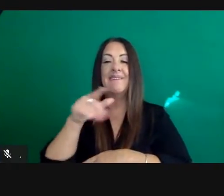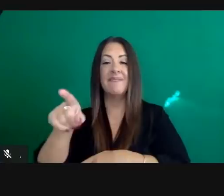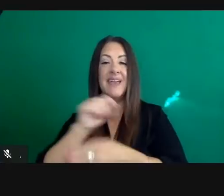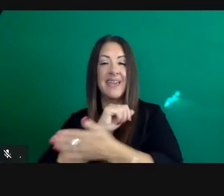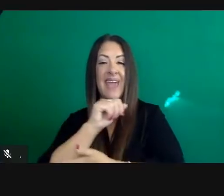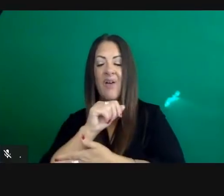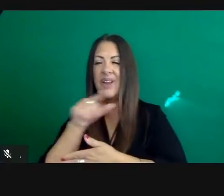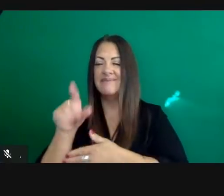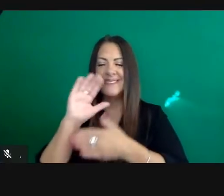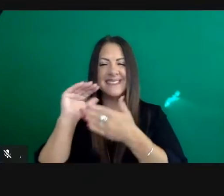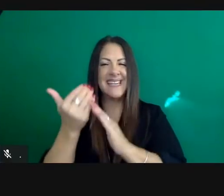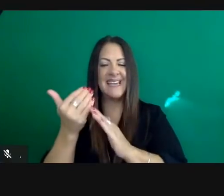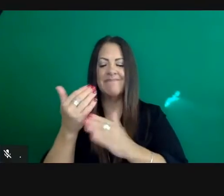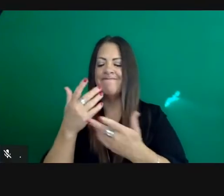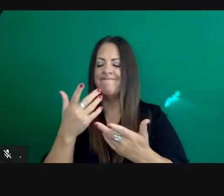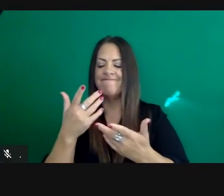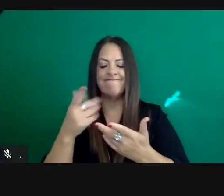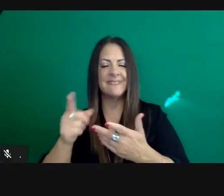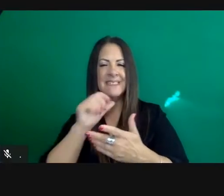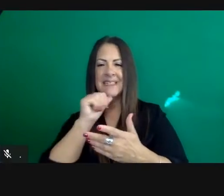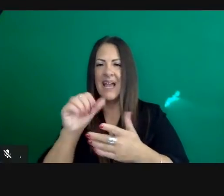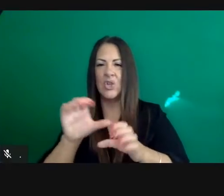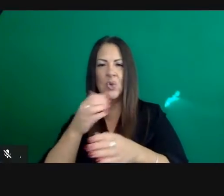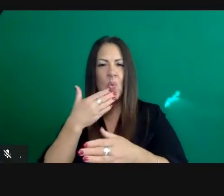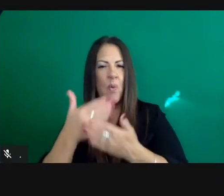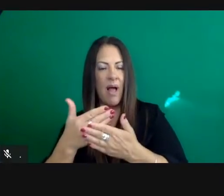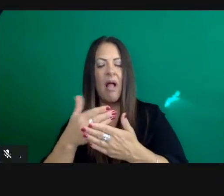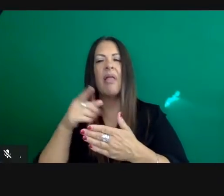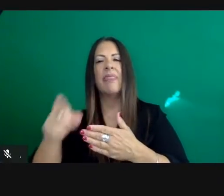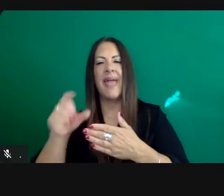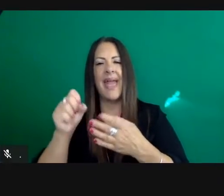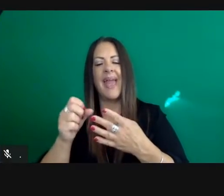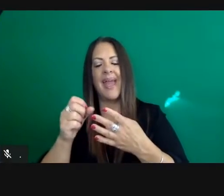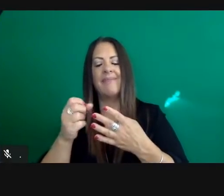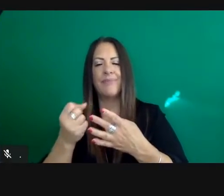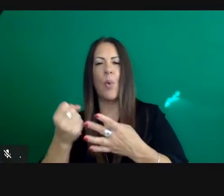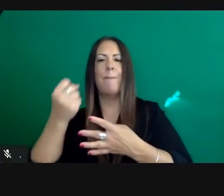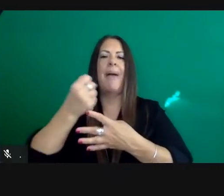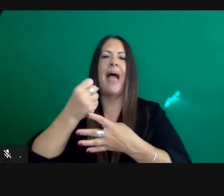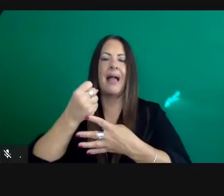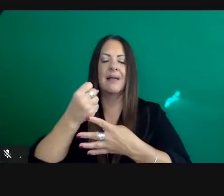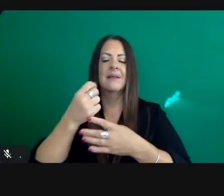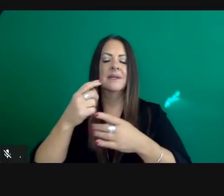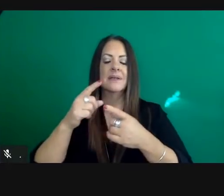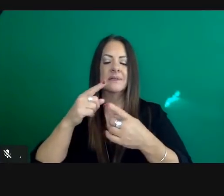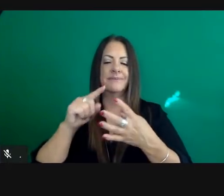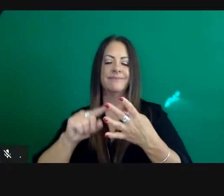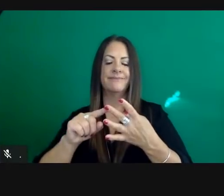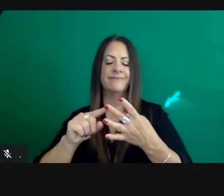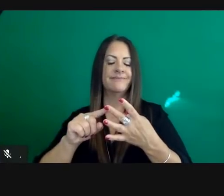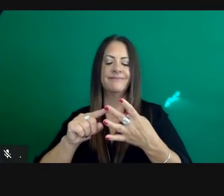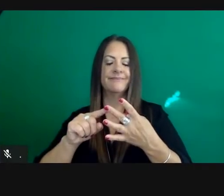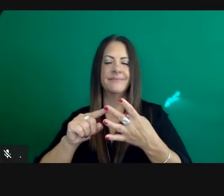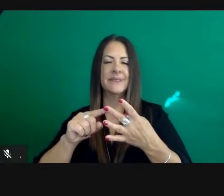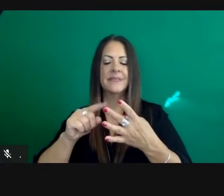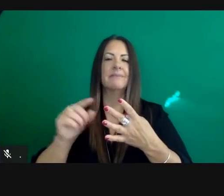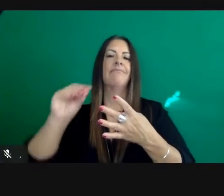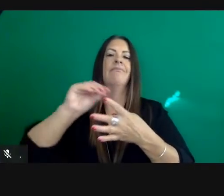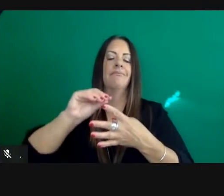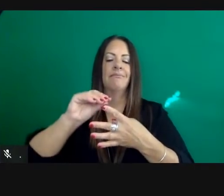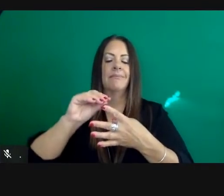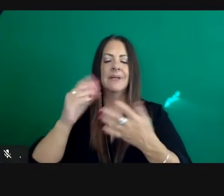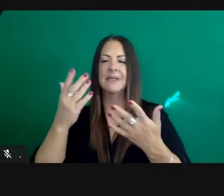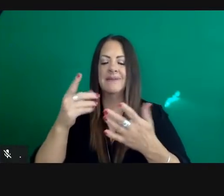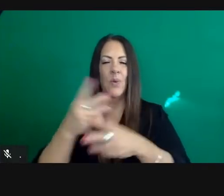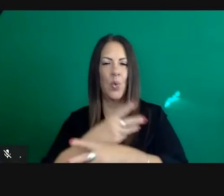we recognize how important that is for the county, for the communities, for the businesses, and for all the people. So